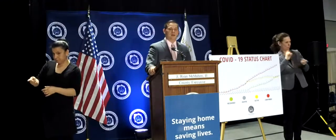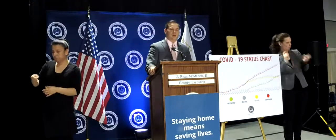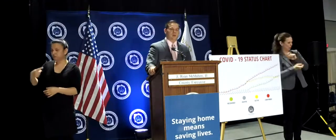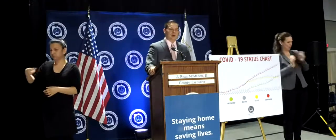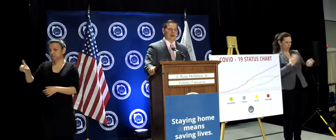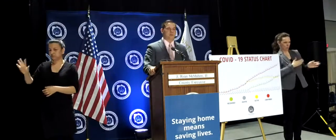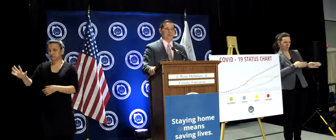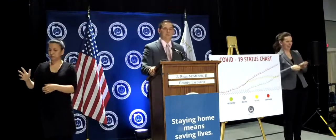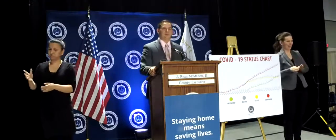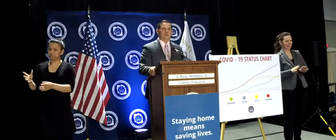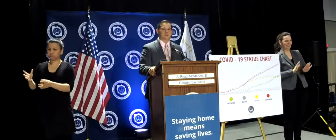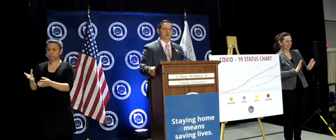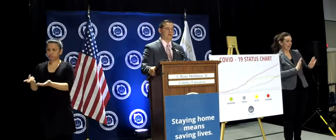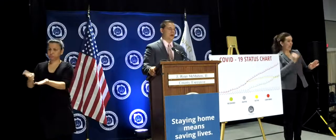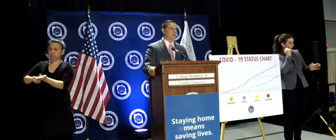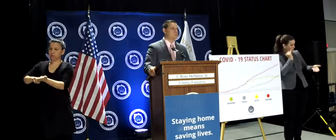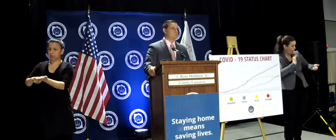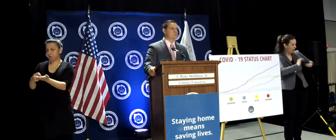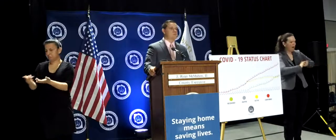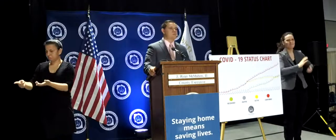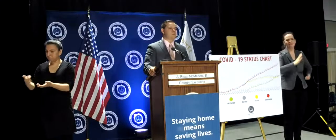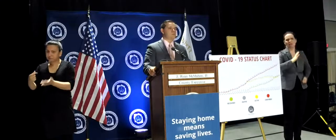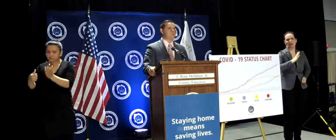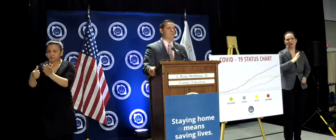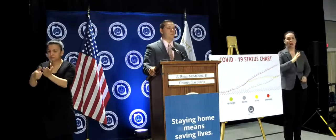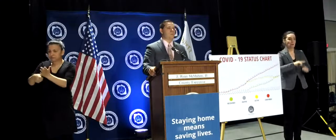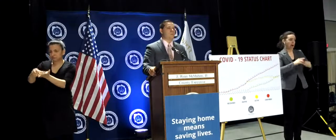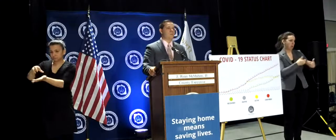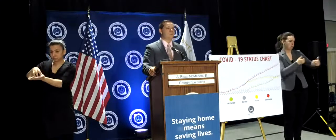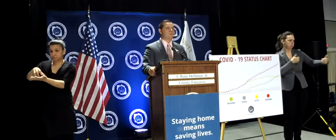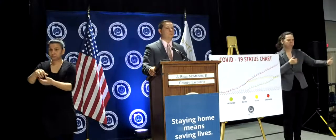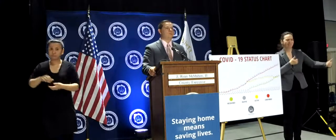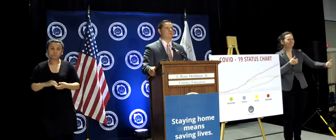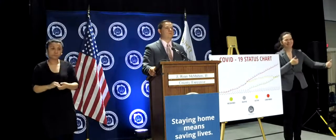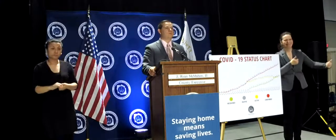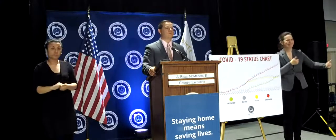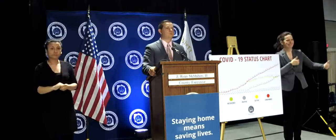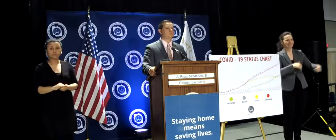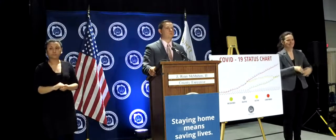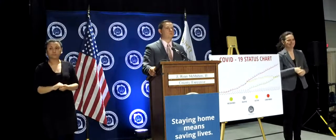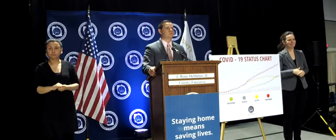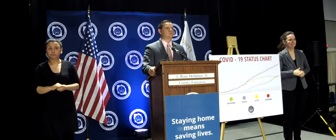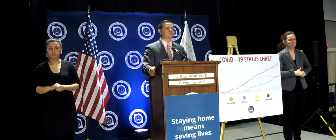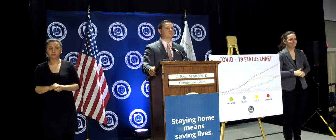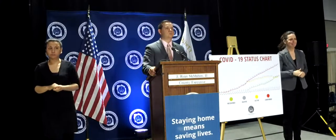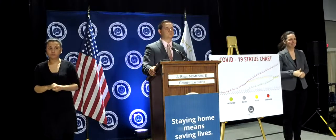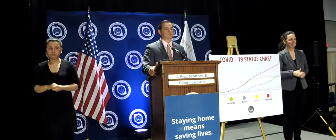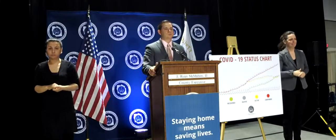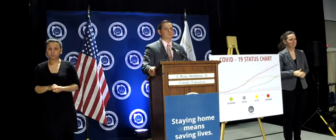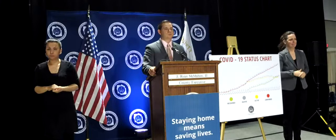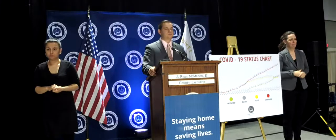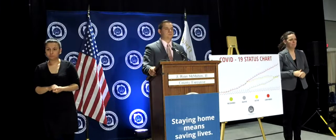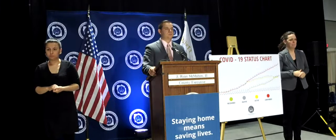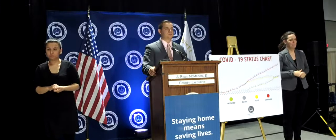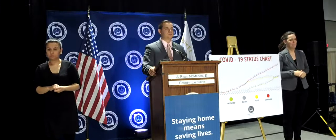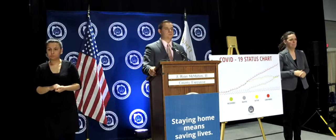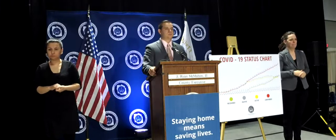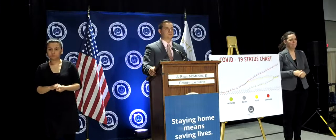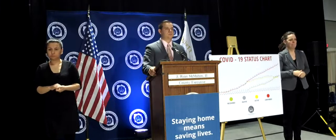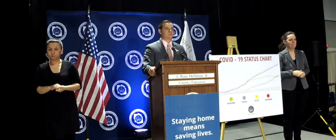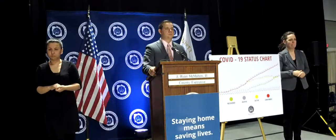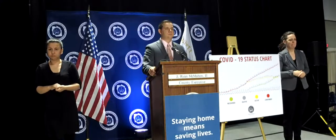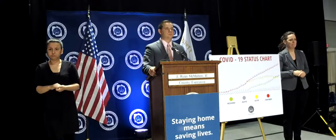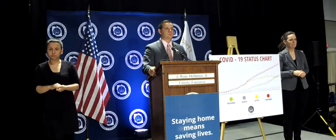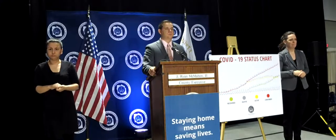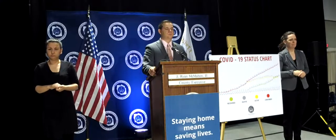plan, and we're happy that this is working out. Is there any concern that it is a Quest testing site? Because I know way back people were a